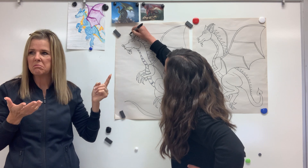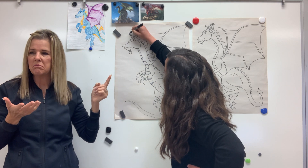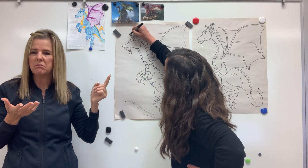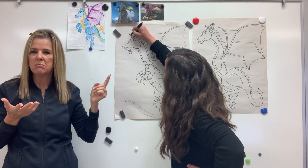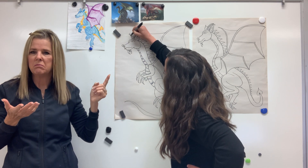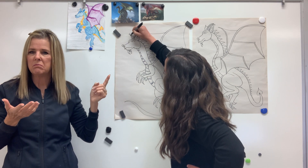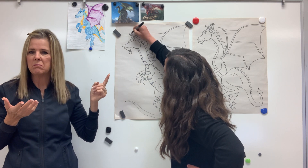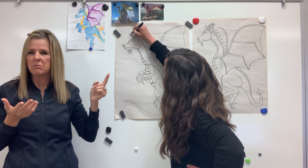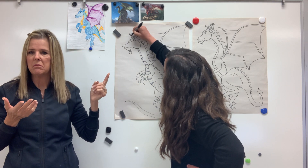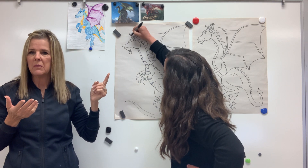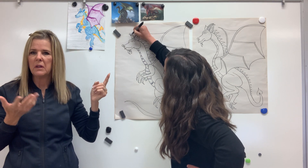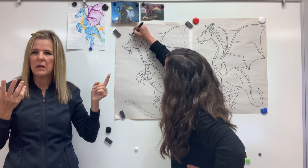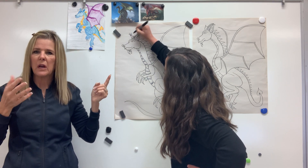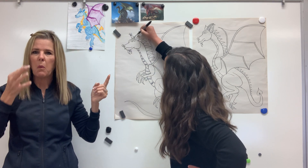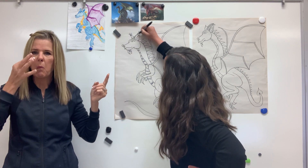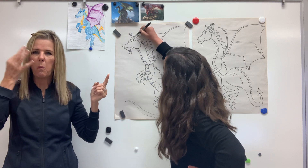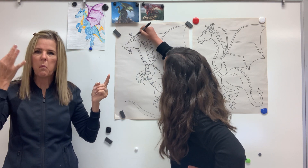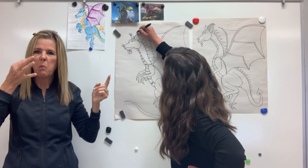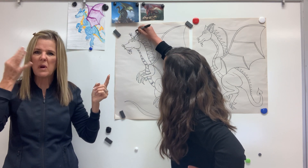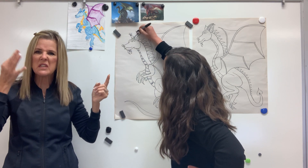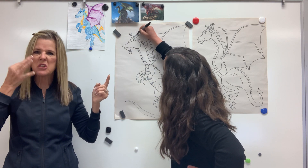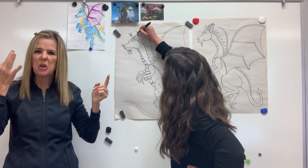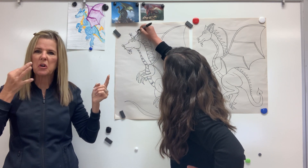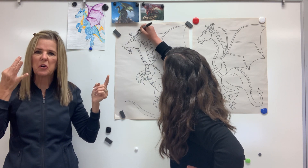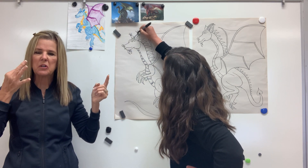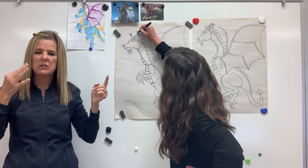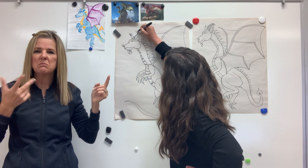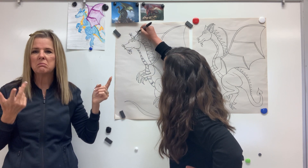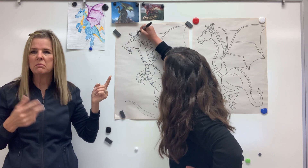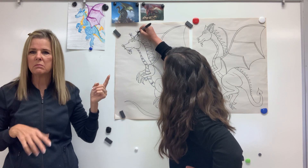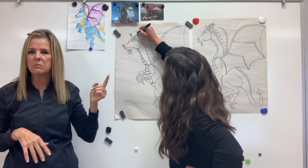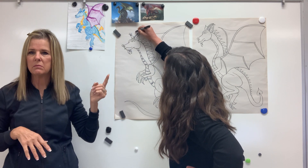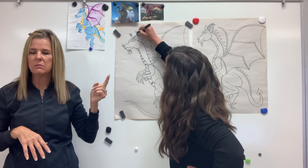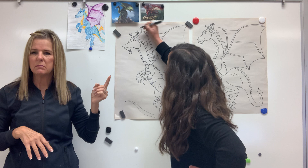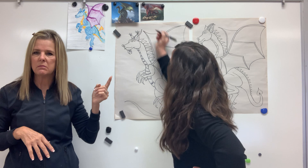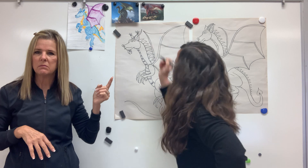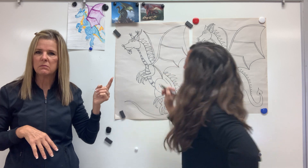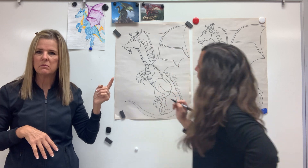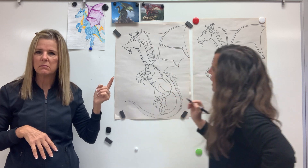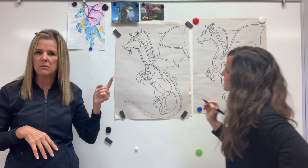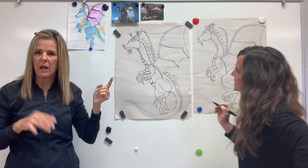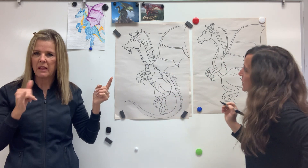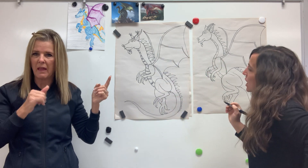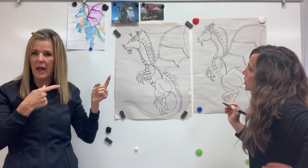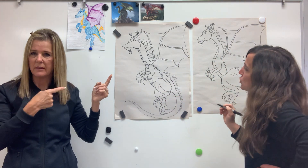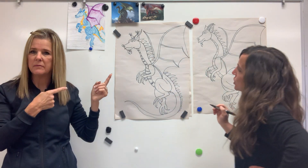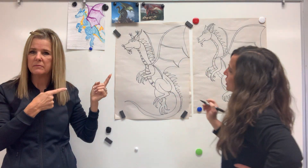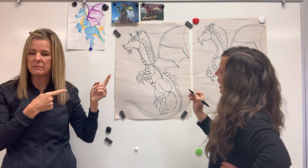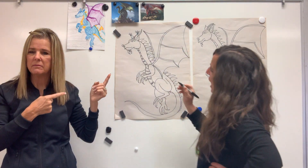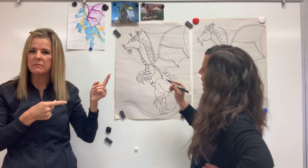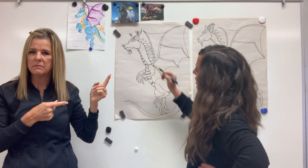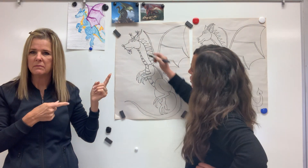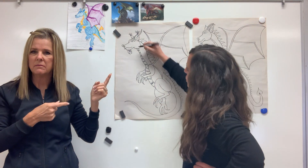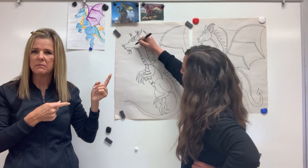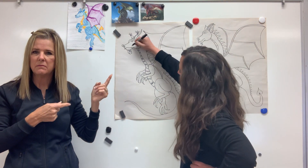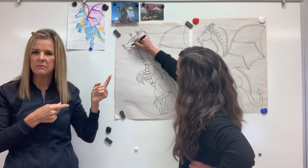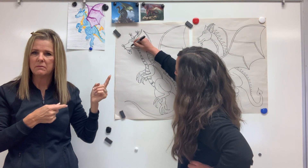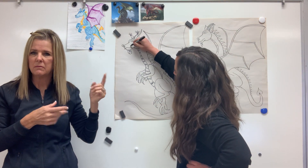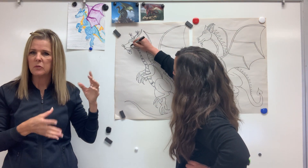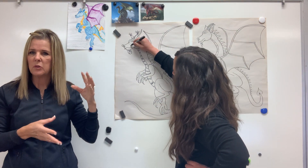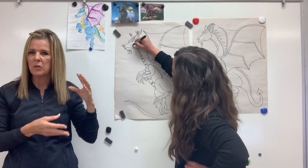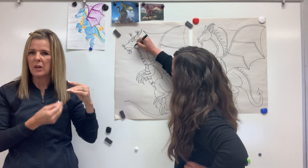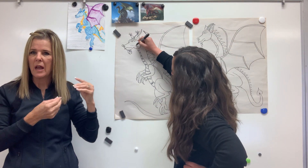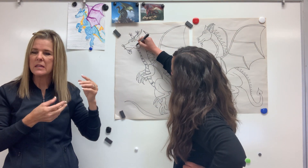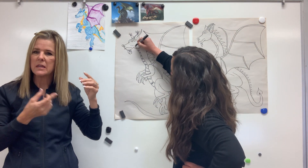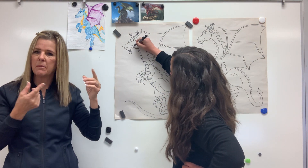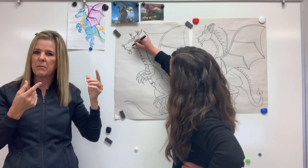you know, extra whiskers coming off the tips of his ears, like that. You could add, you know, some